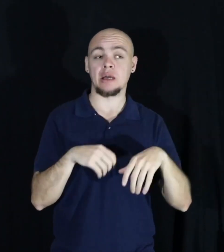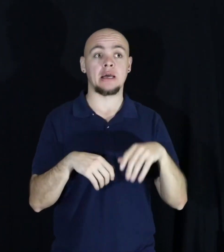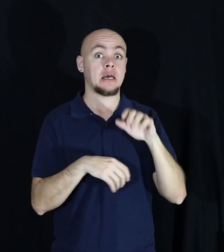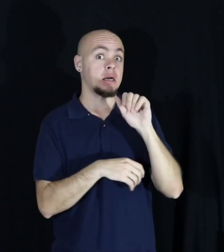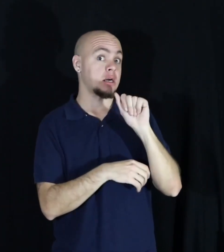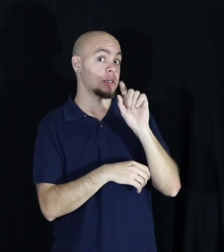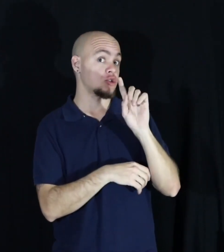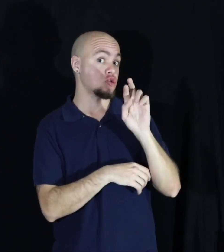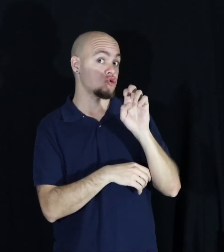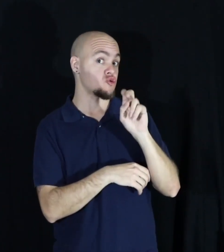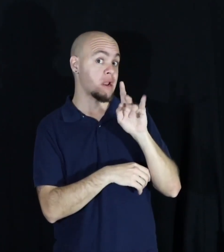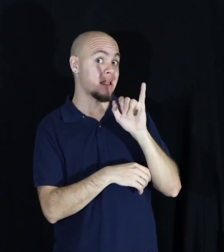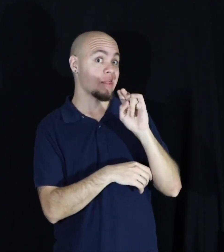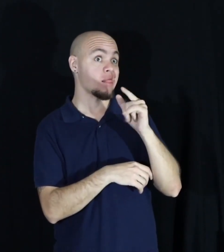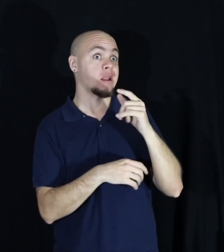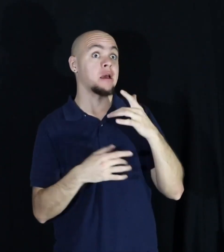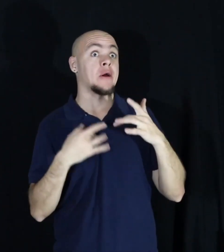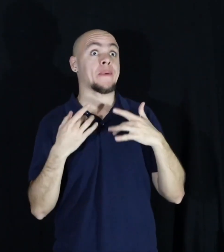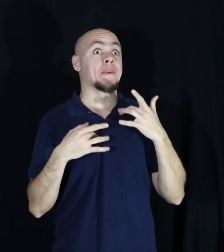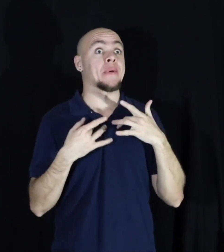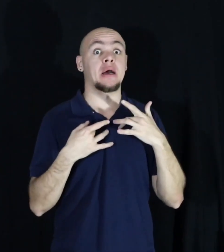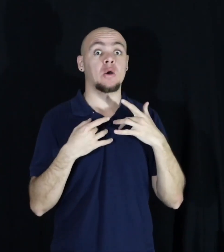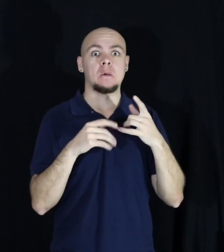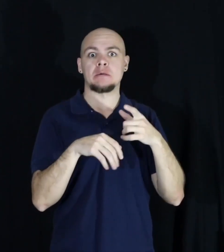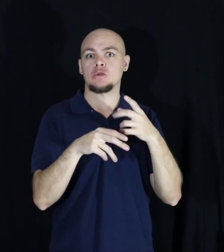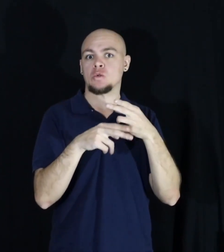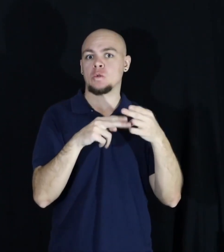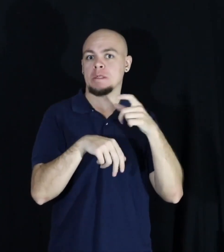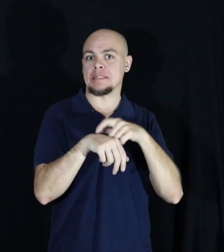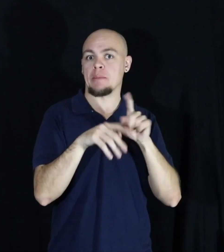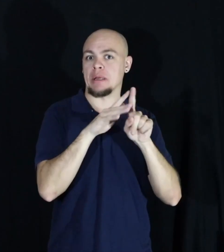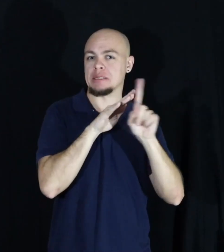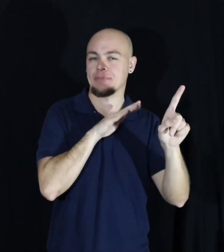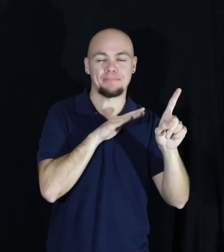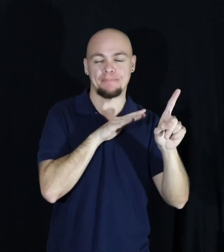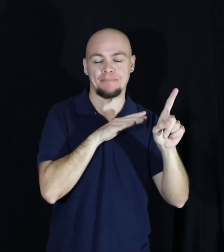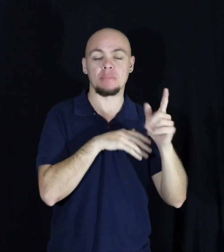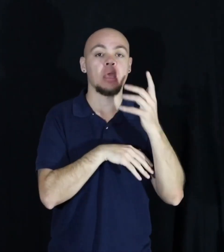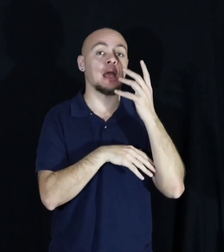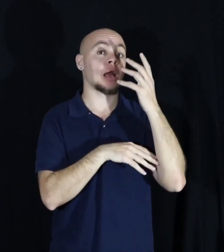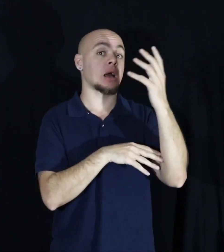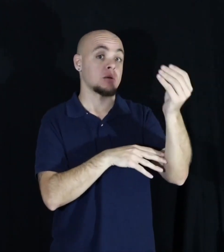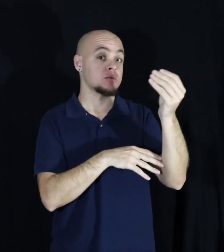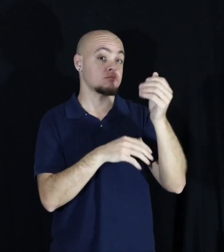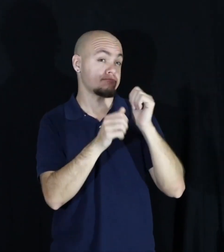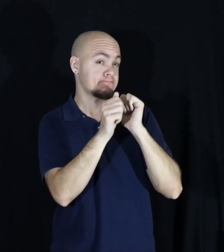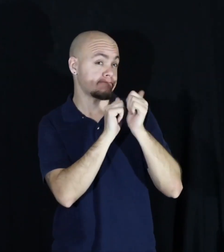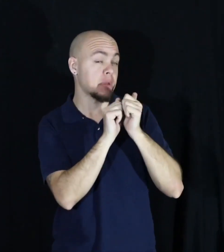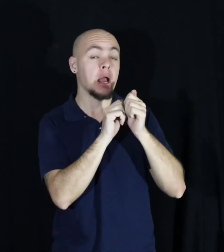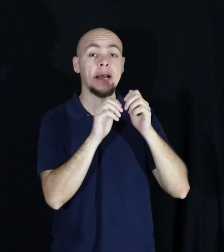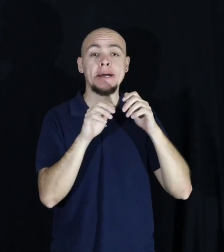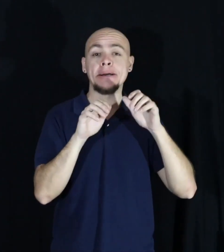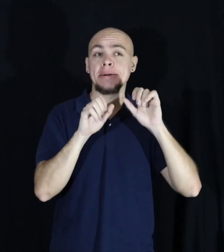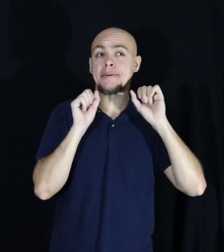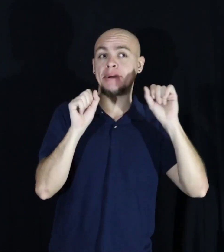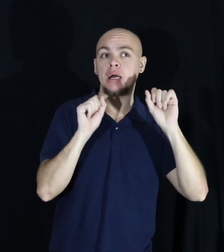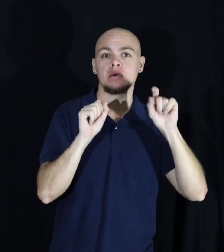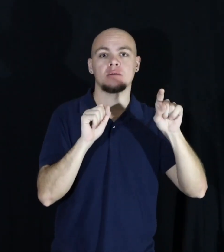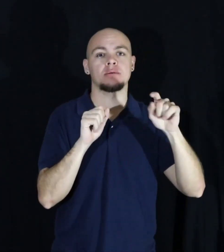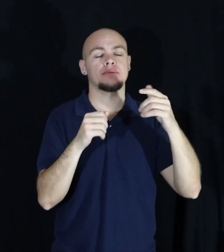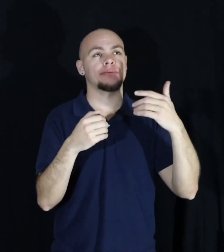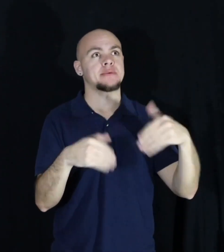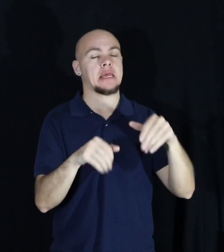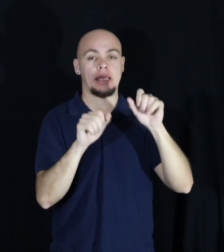or a temporary escape. I believe that outdoor recreation can be an intentional